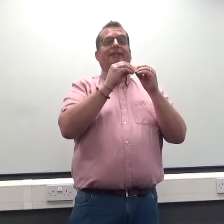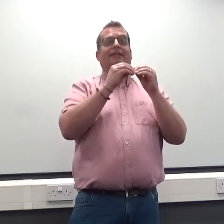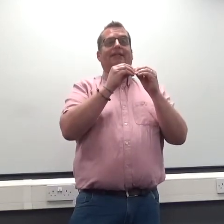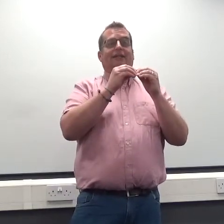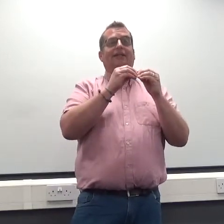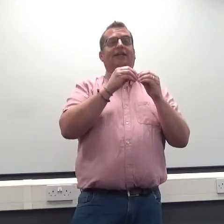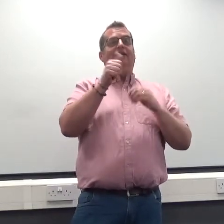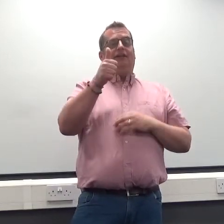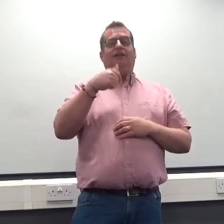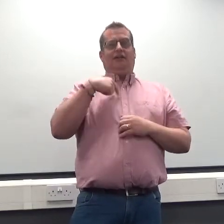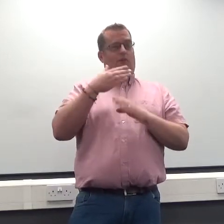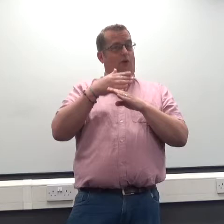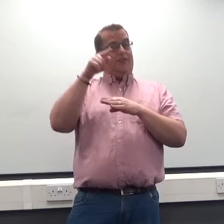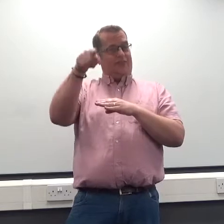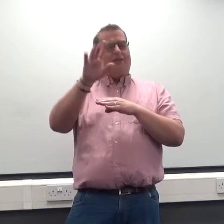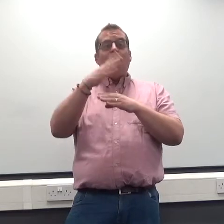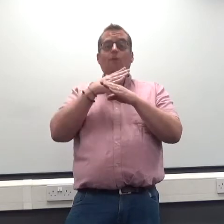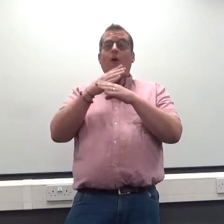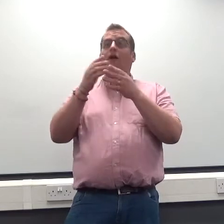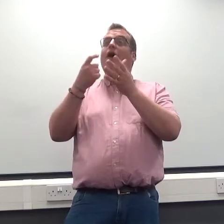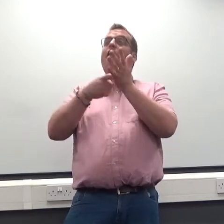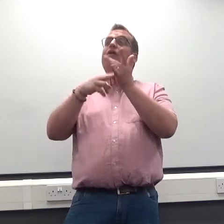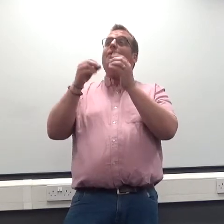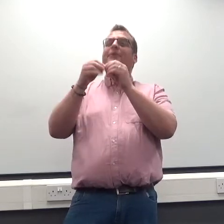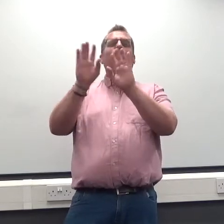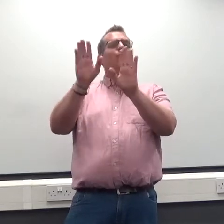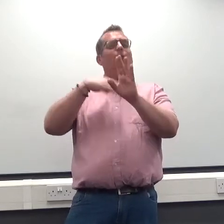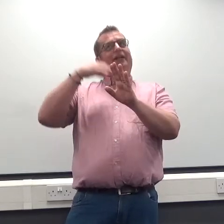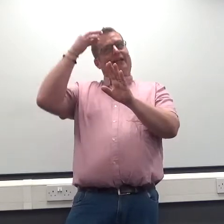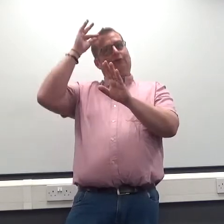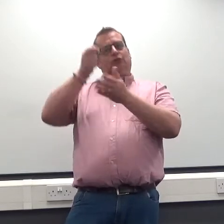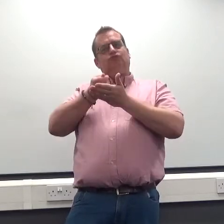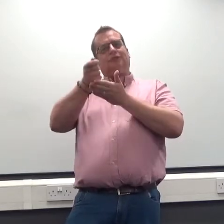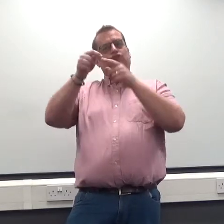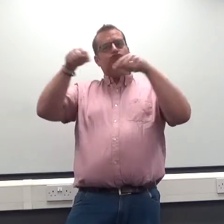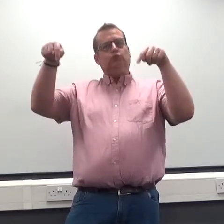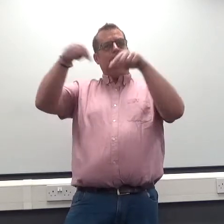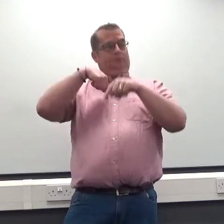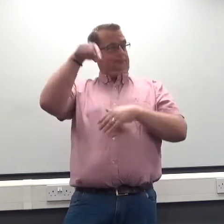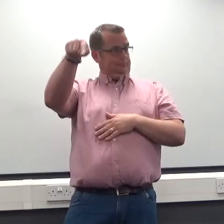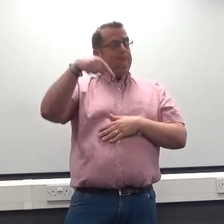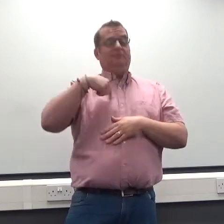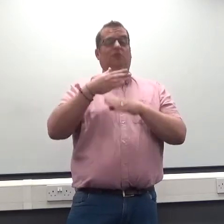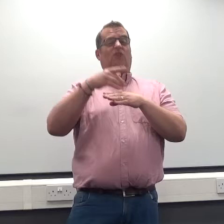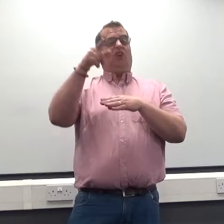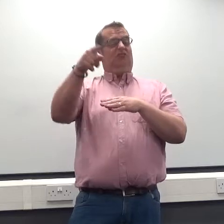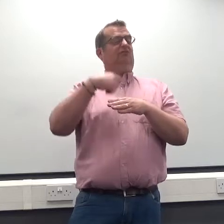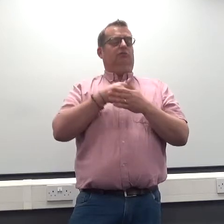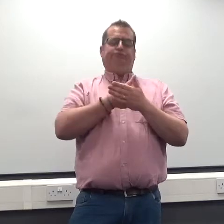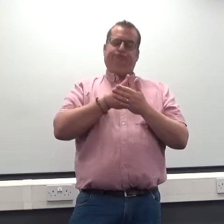And that's next to the RNIB. So I work at the RNIB in Bristol City Centre. And that's a room